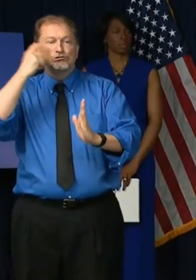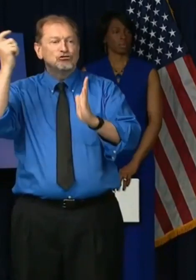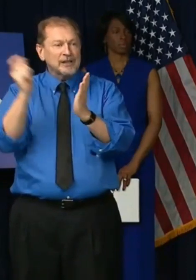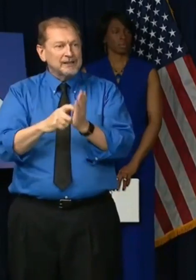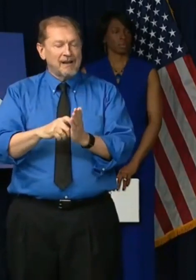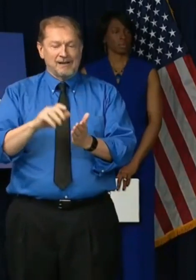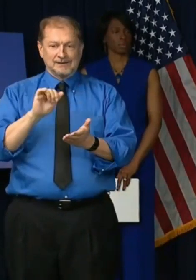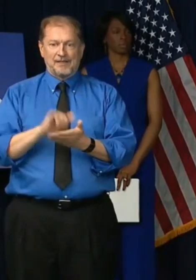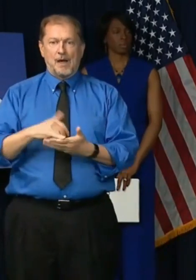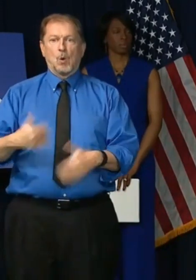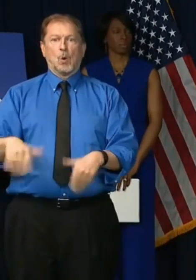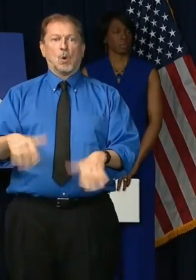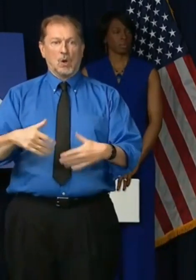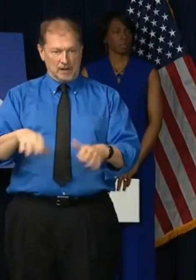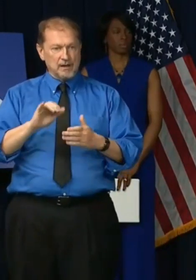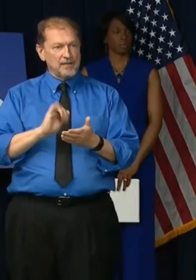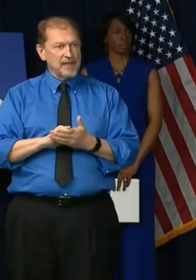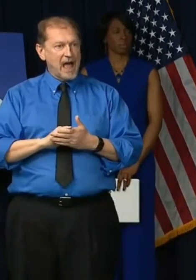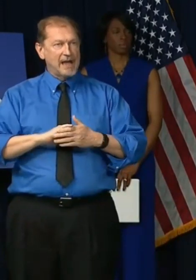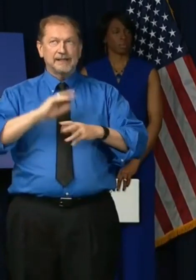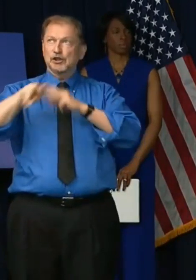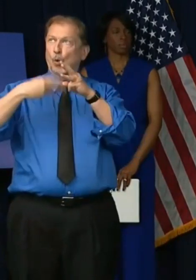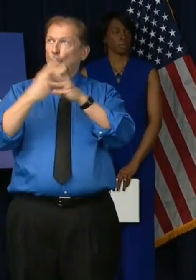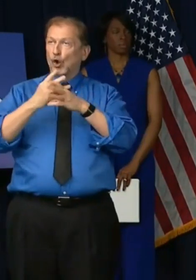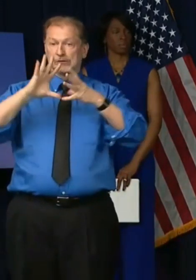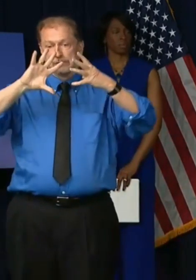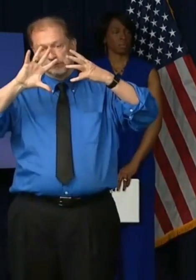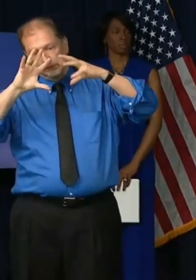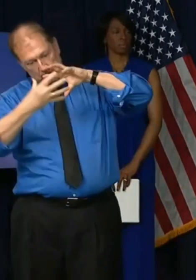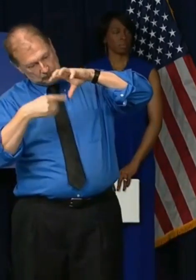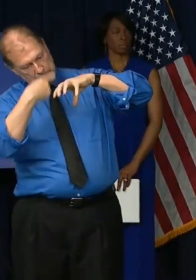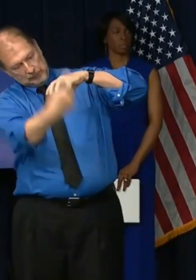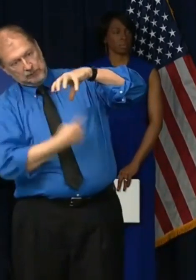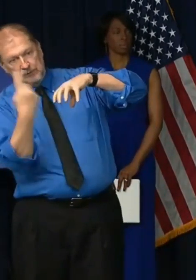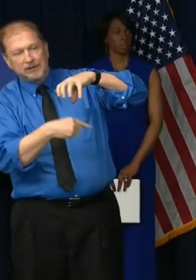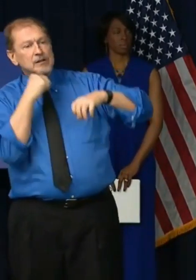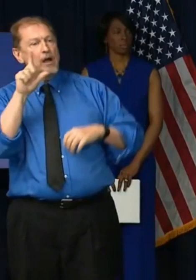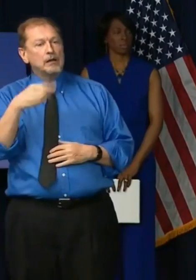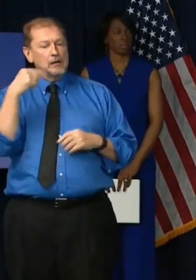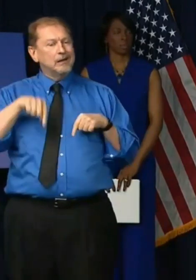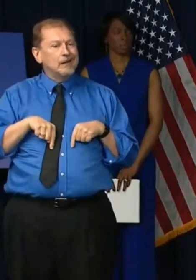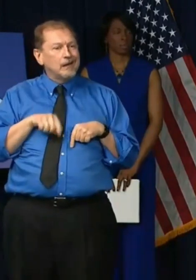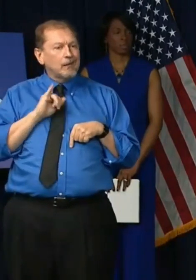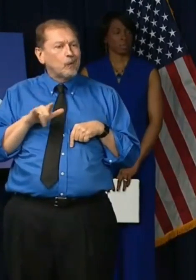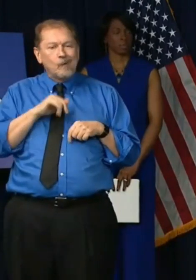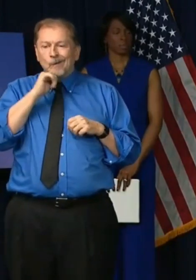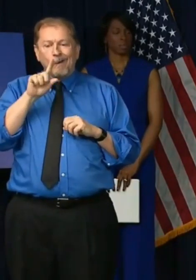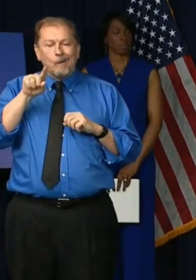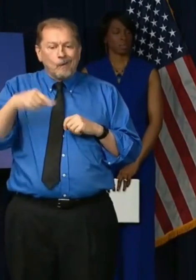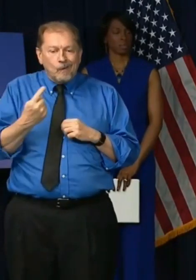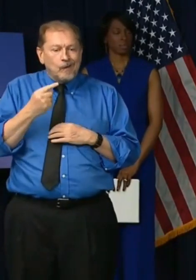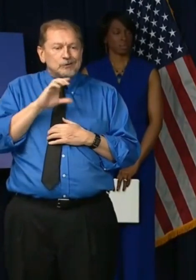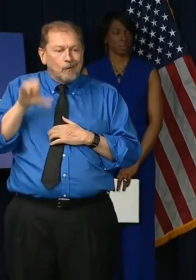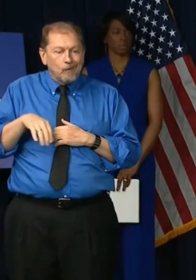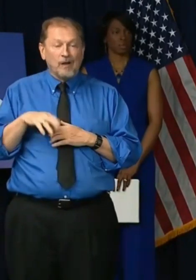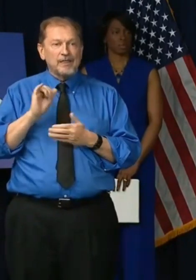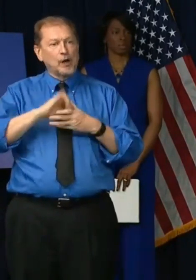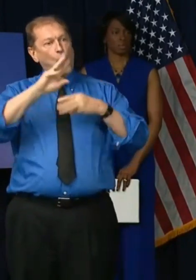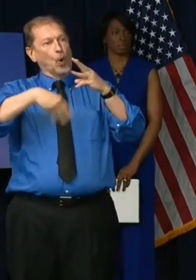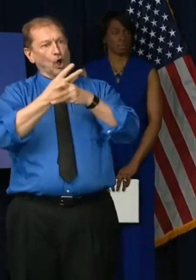recognize that this is a worldwide and very virulent virus that